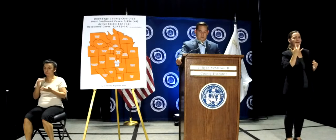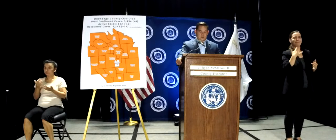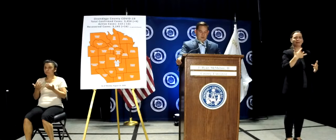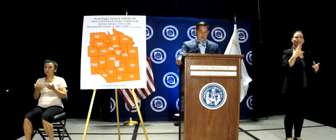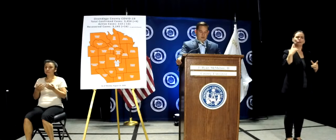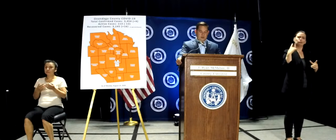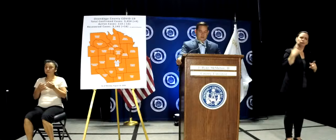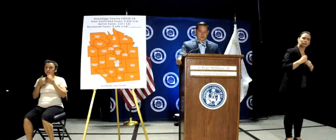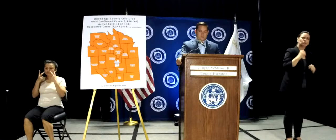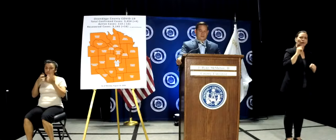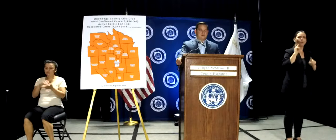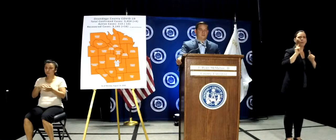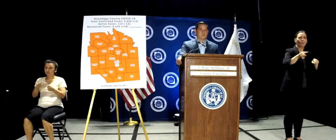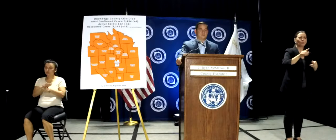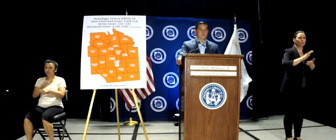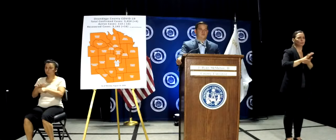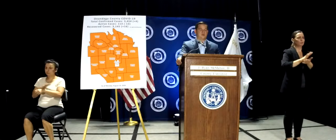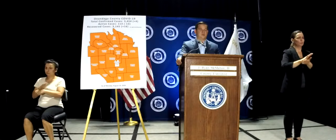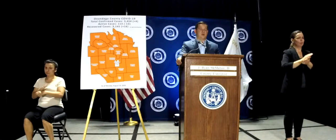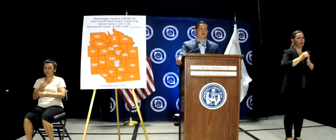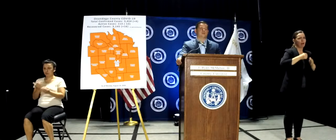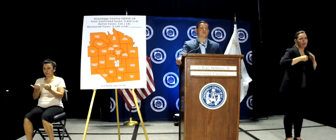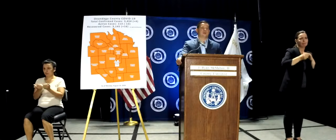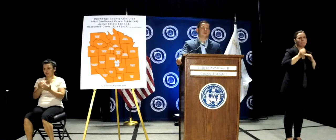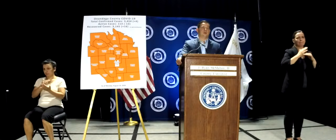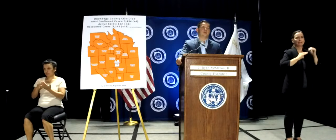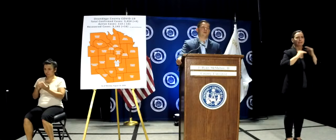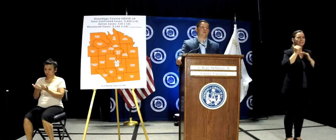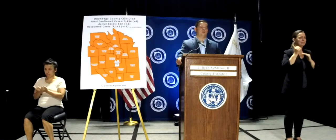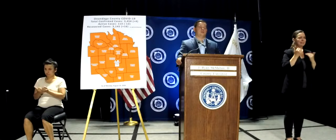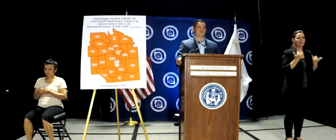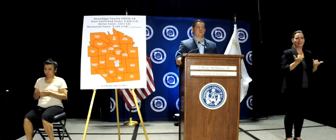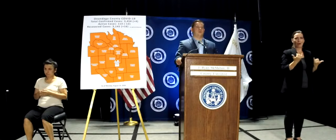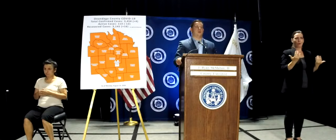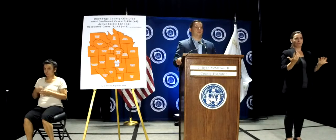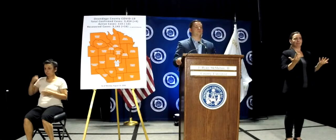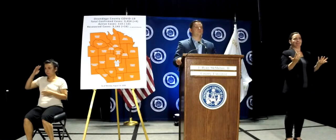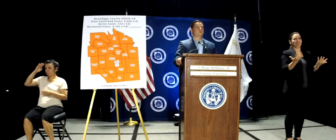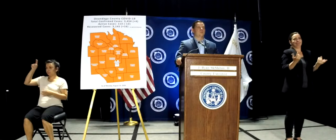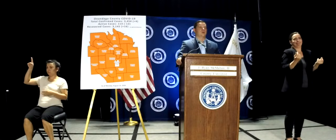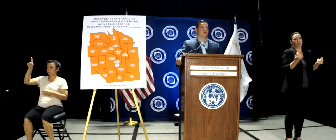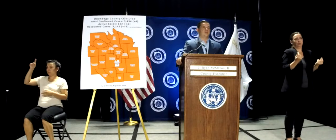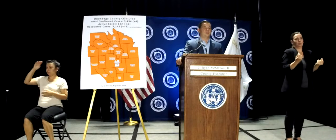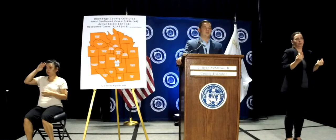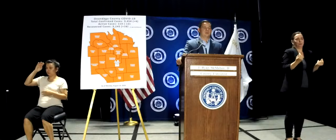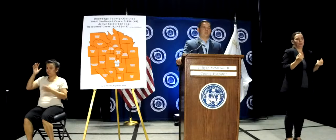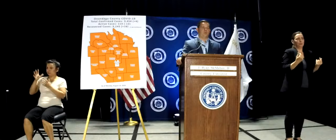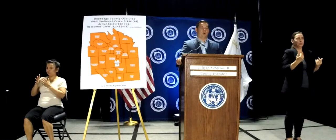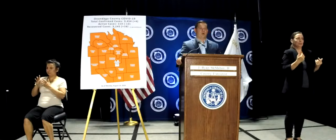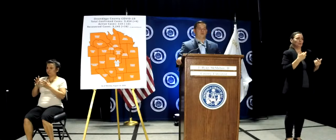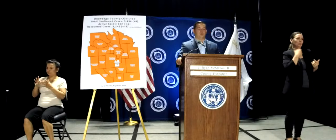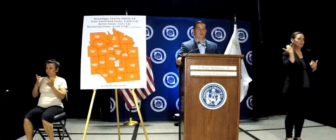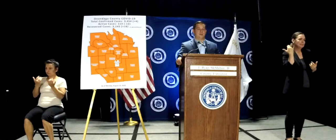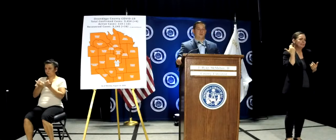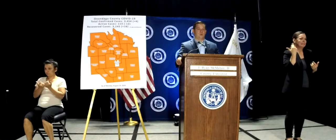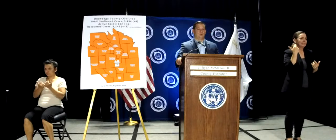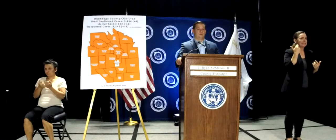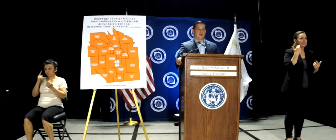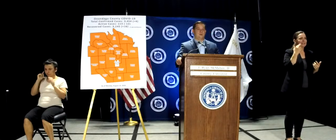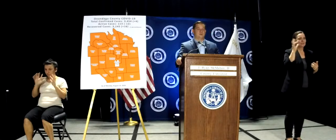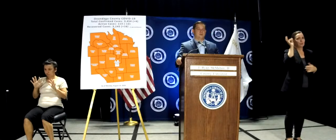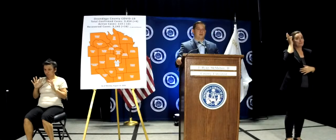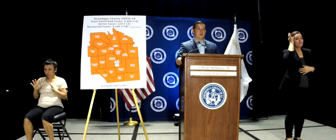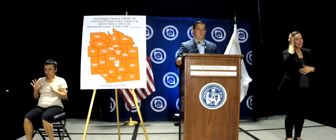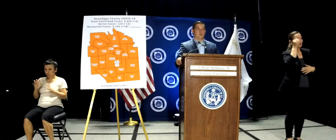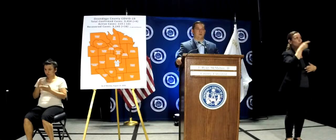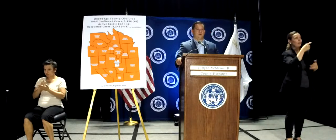is, again, it goes back to some of these federal talks with the stimulus funding. Things that both parties agreed to in